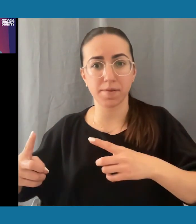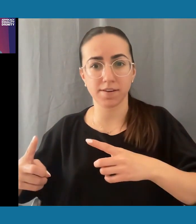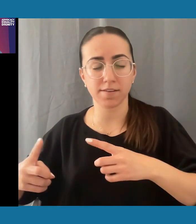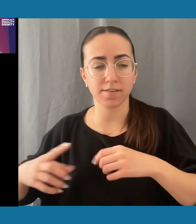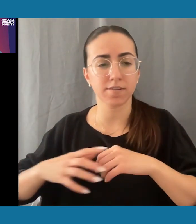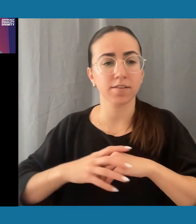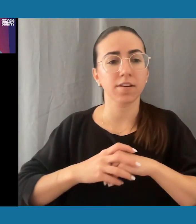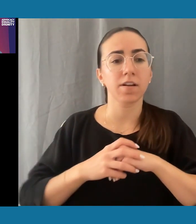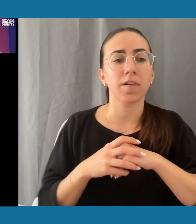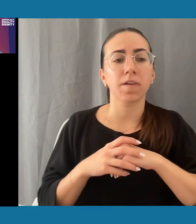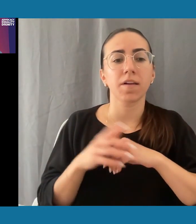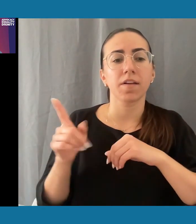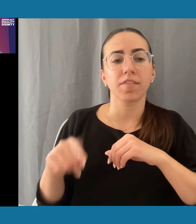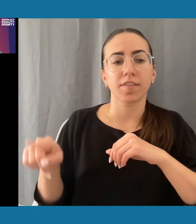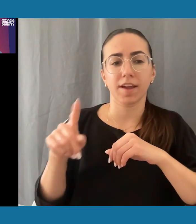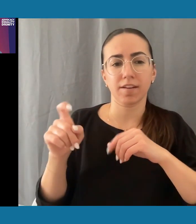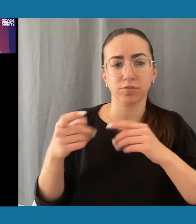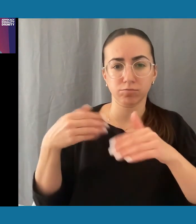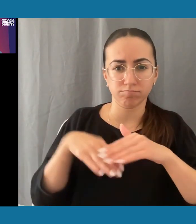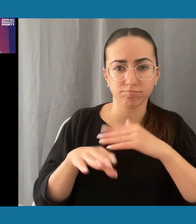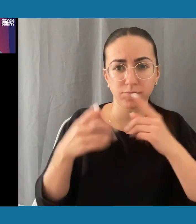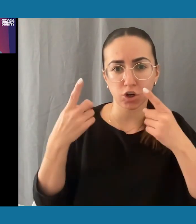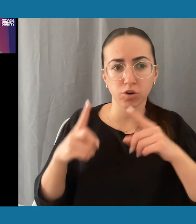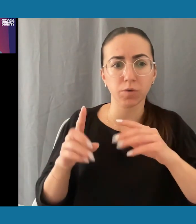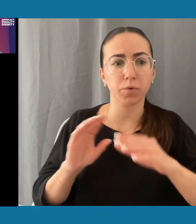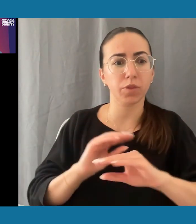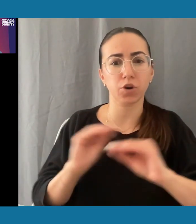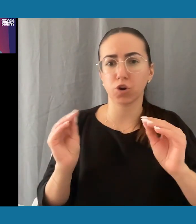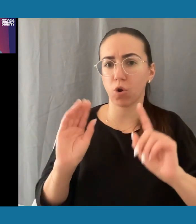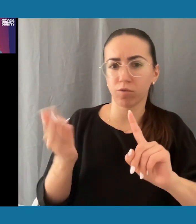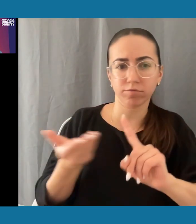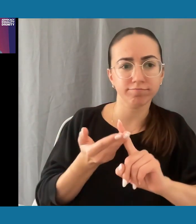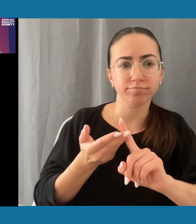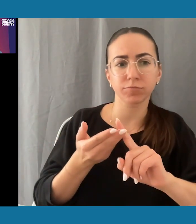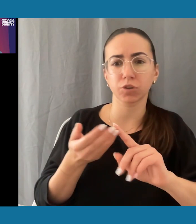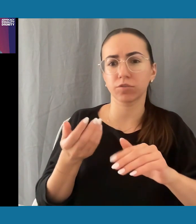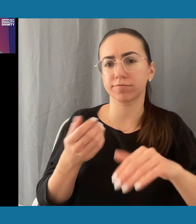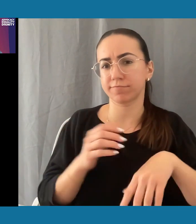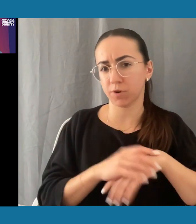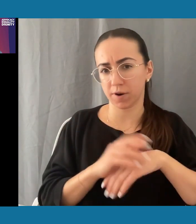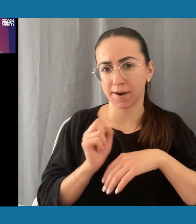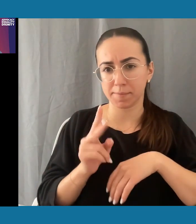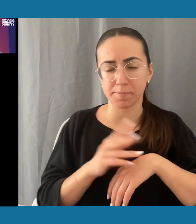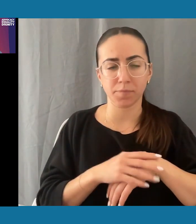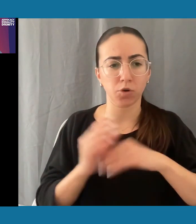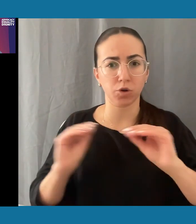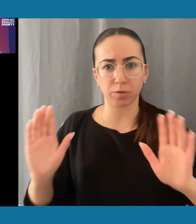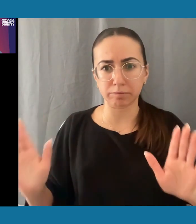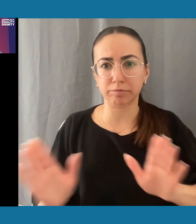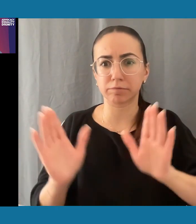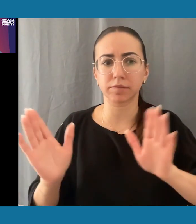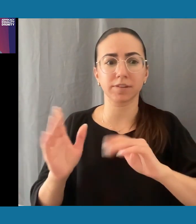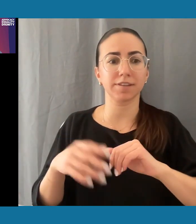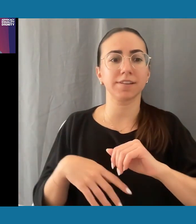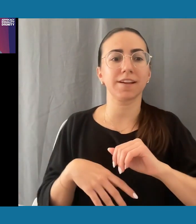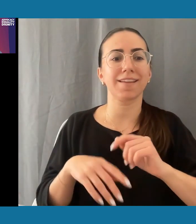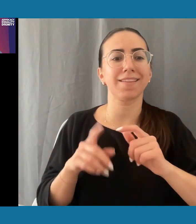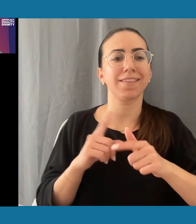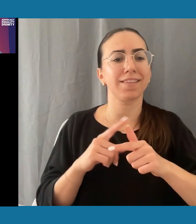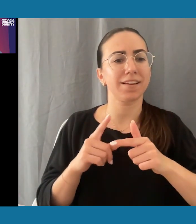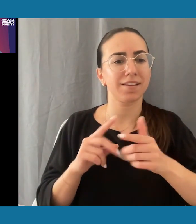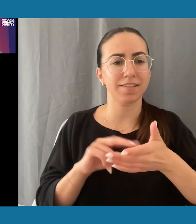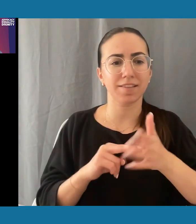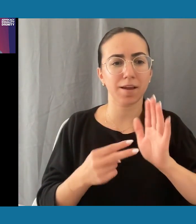to enter that agreement without any coercion or undue influence. If there is coercion or undue influence, the agreement is